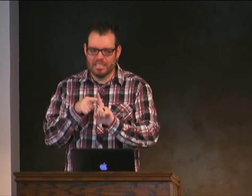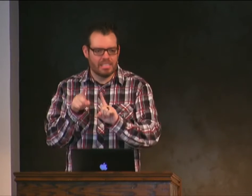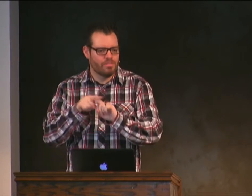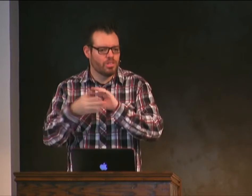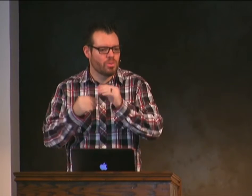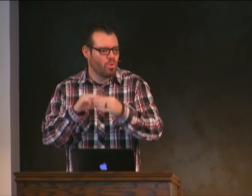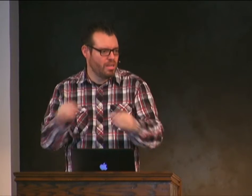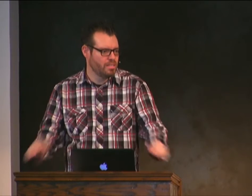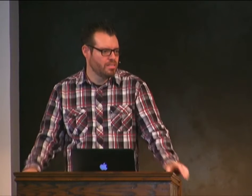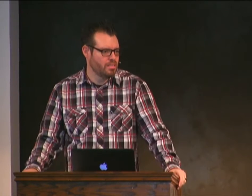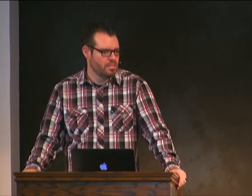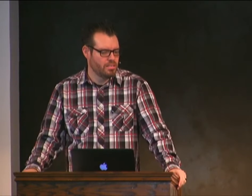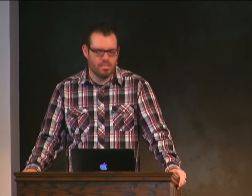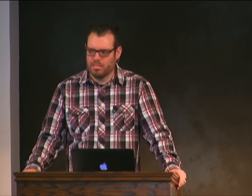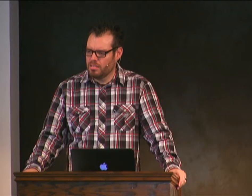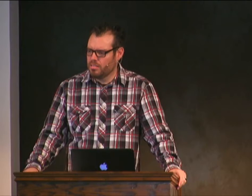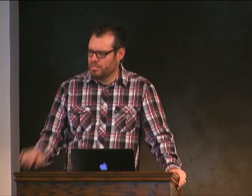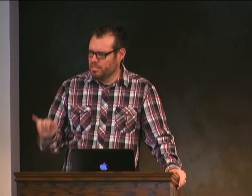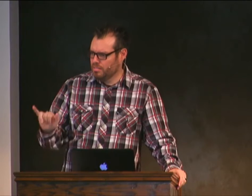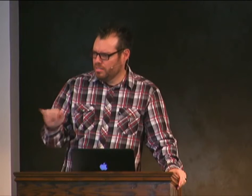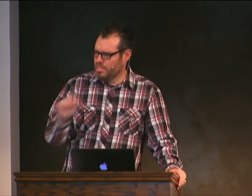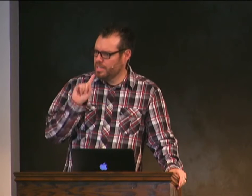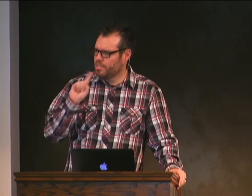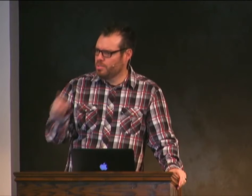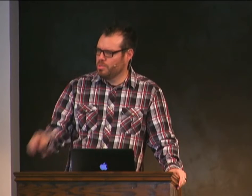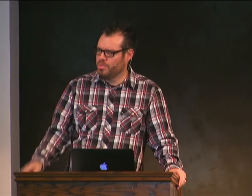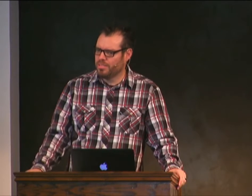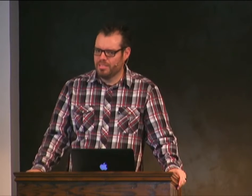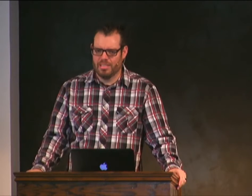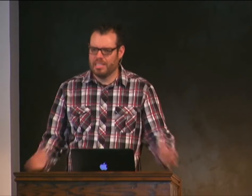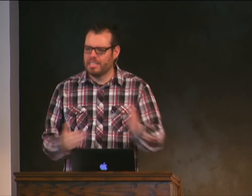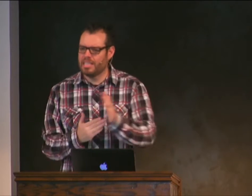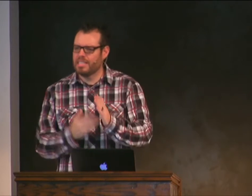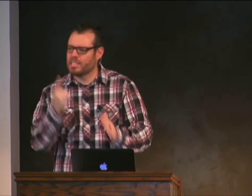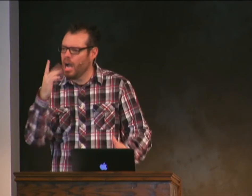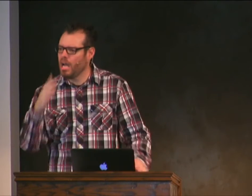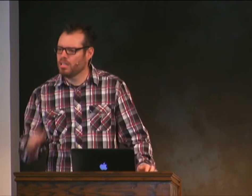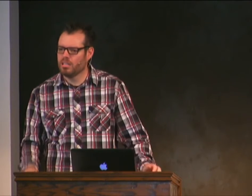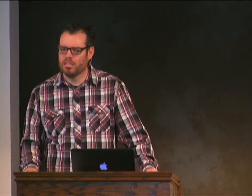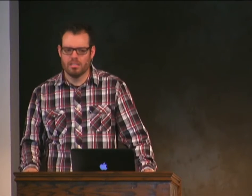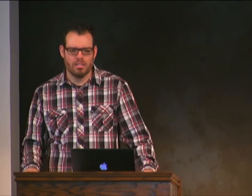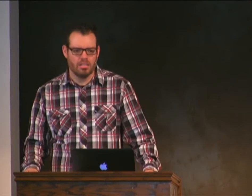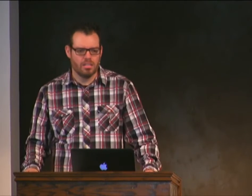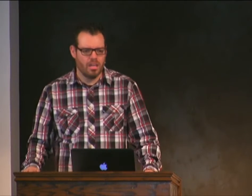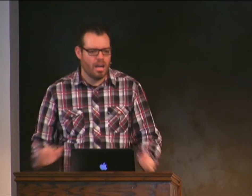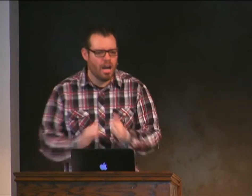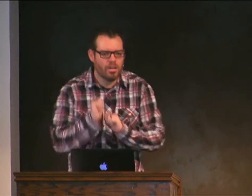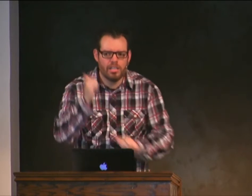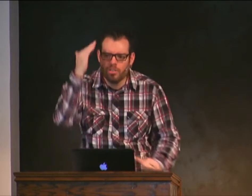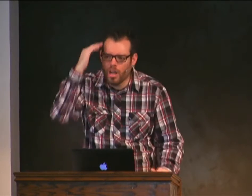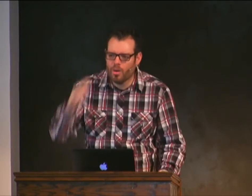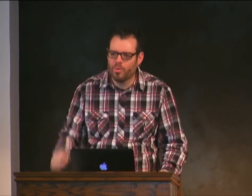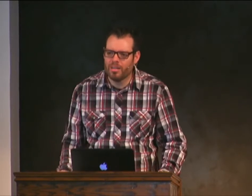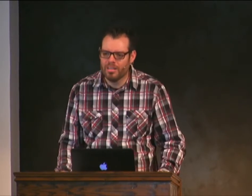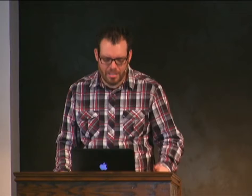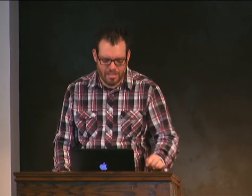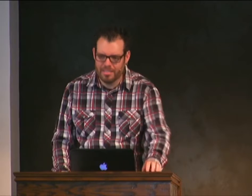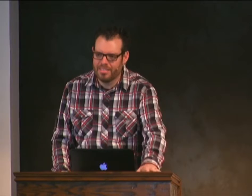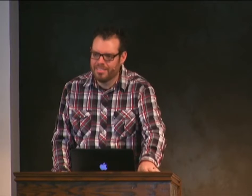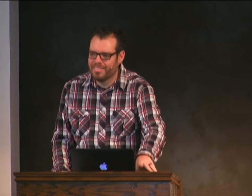People tell us different stories. Is that the truth? Is it against God? How can you